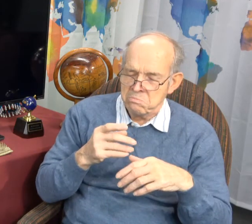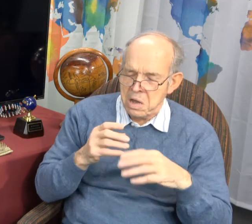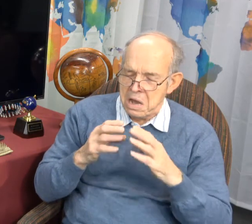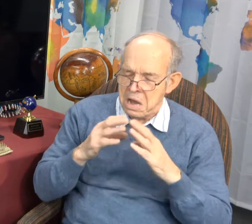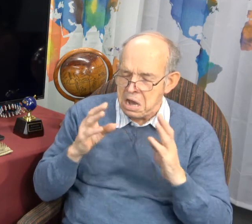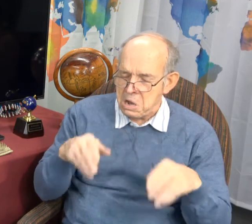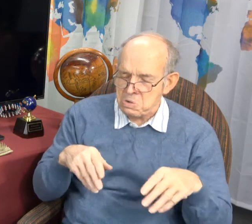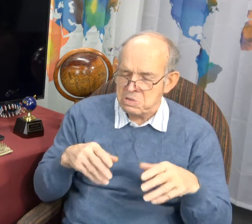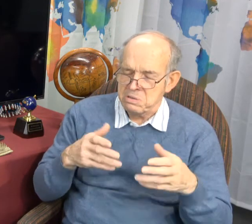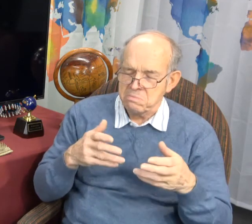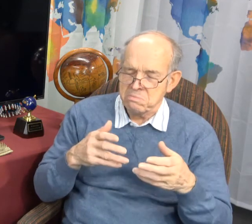house,